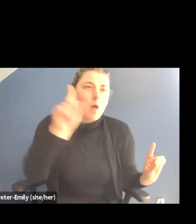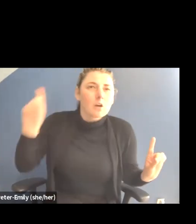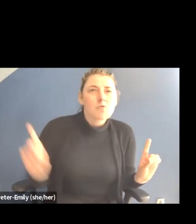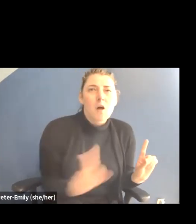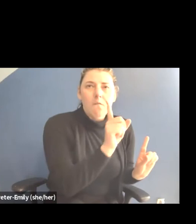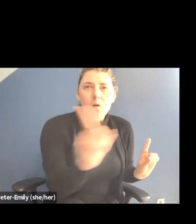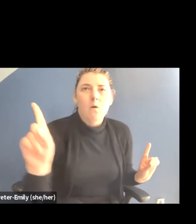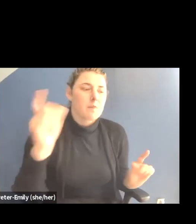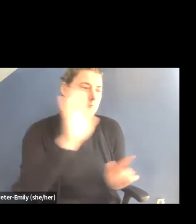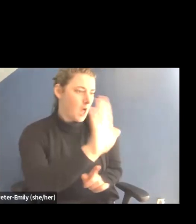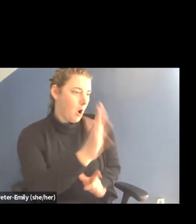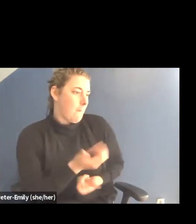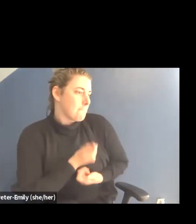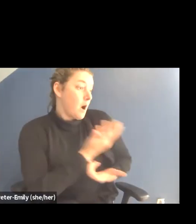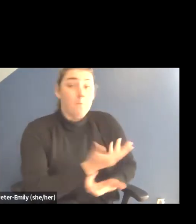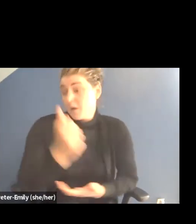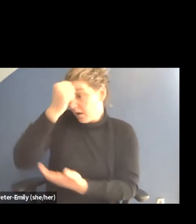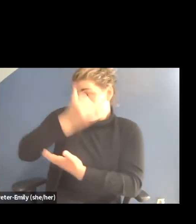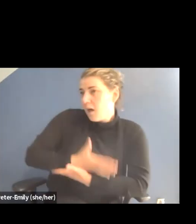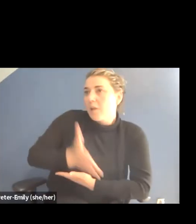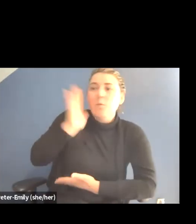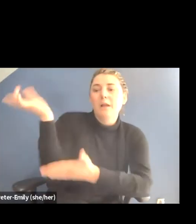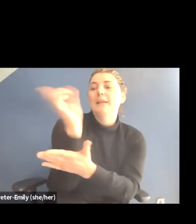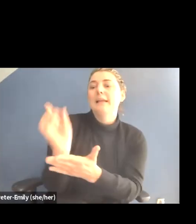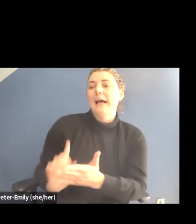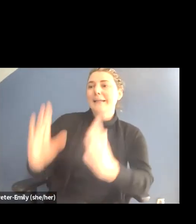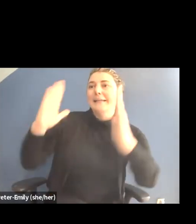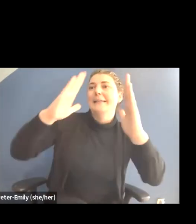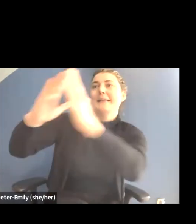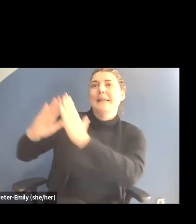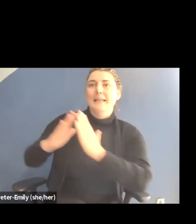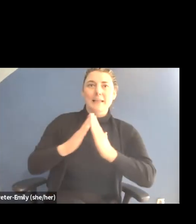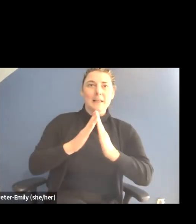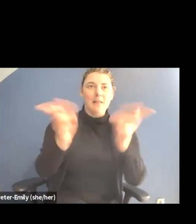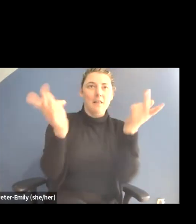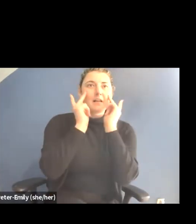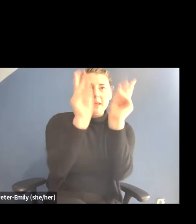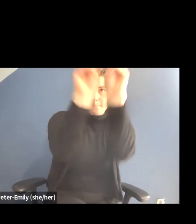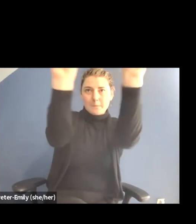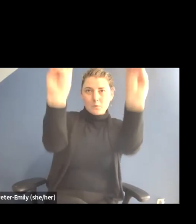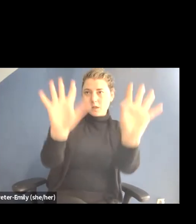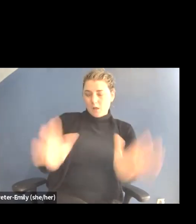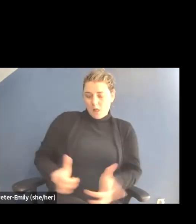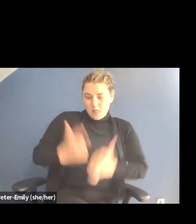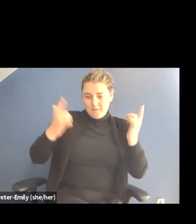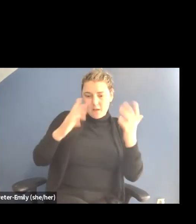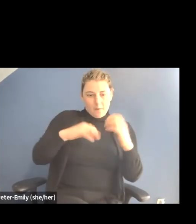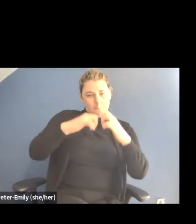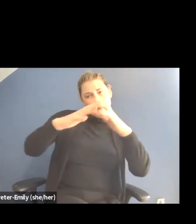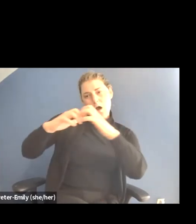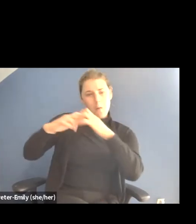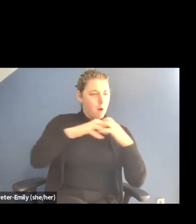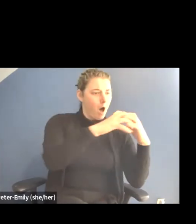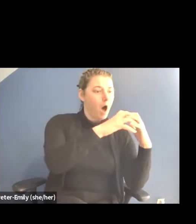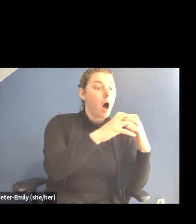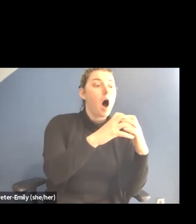poem, and our sons will design cities against the backdrops of living museums. Yes, our children will spin